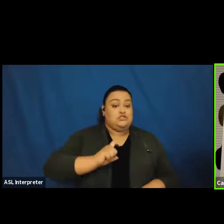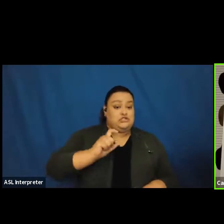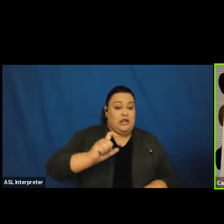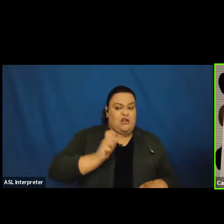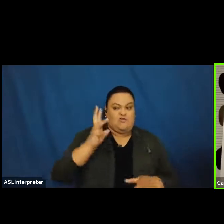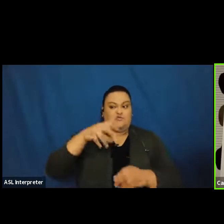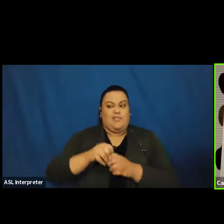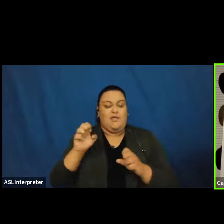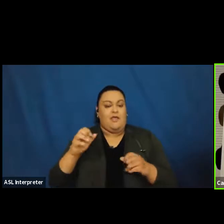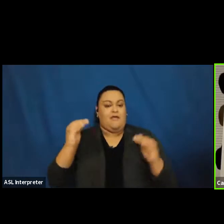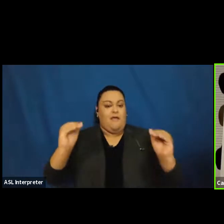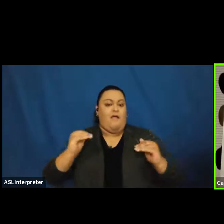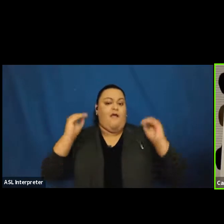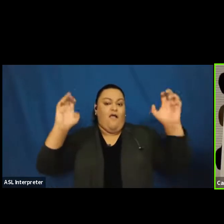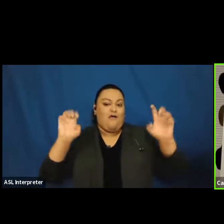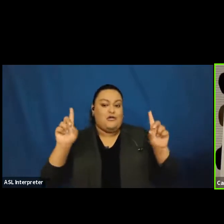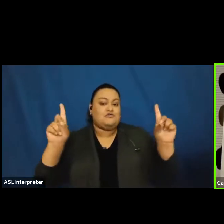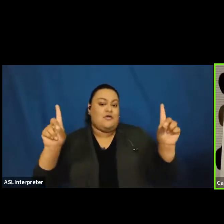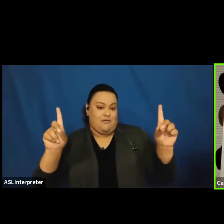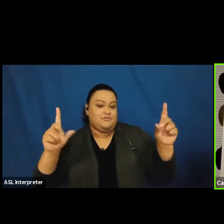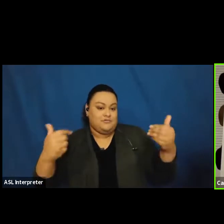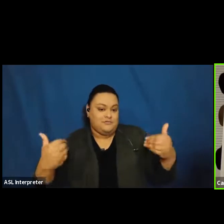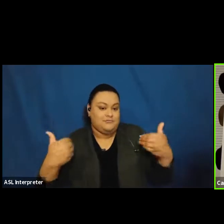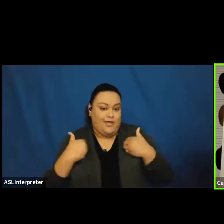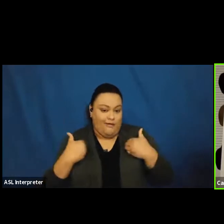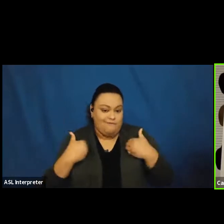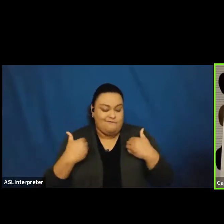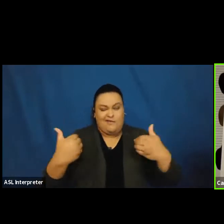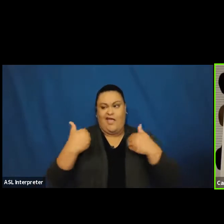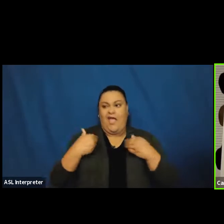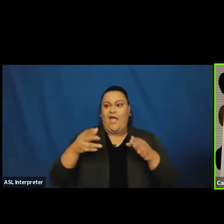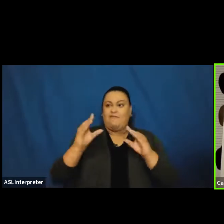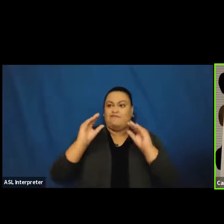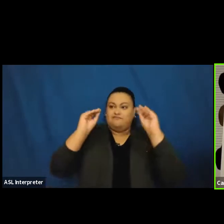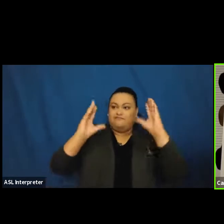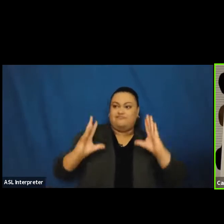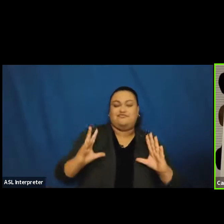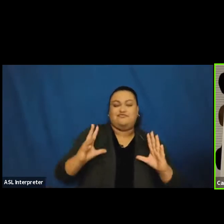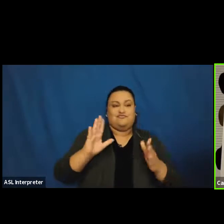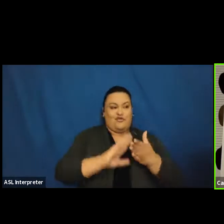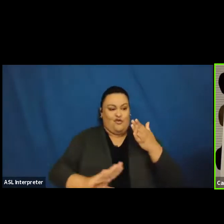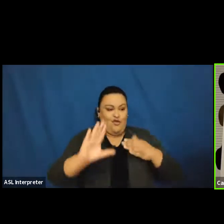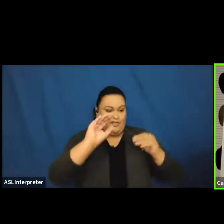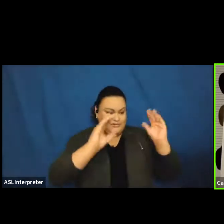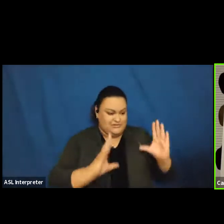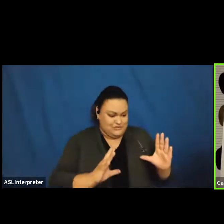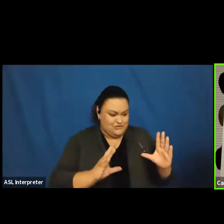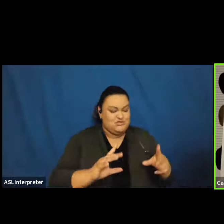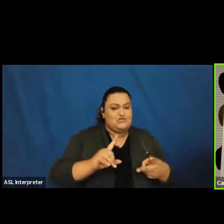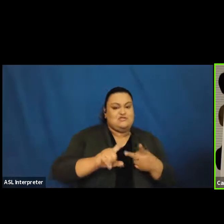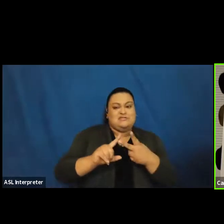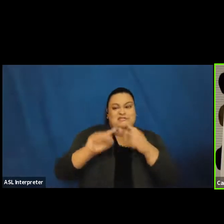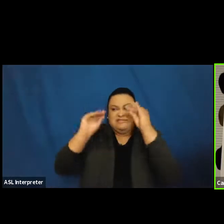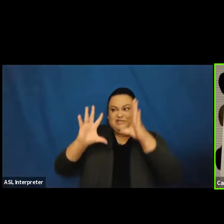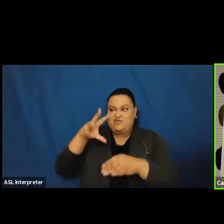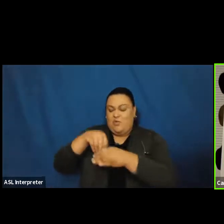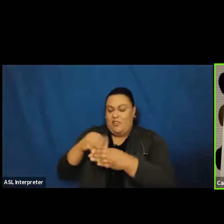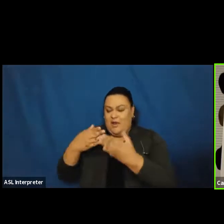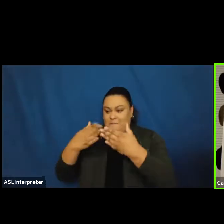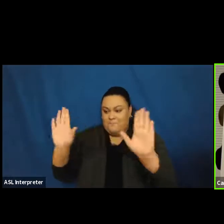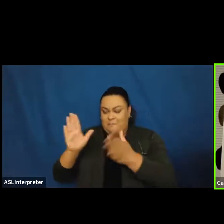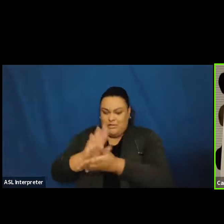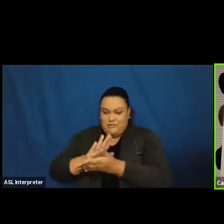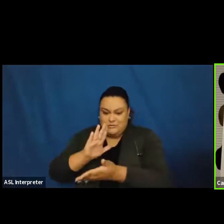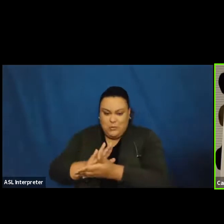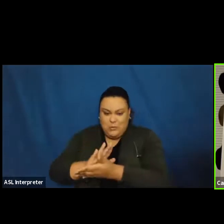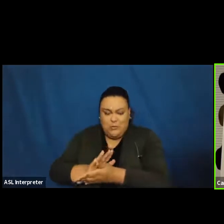education. Now we got thousands. Now we have professors, in college teaching. We have teachers in the public schools teaching that we never had before.